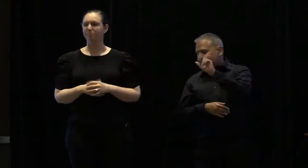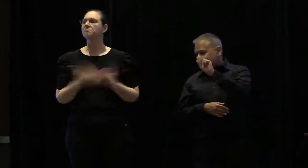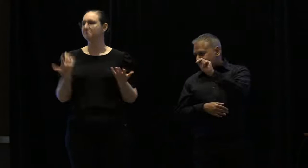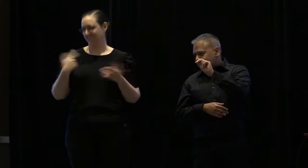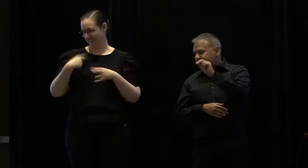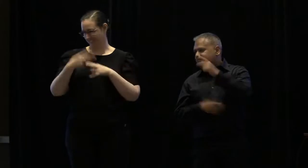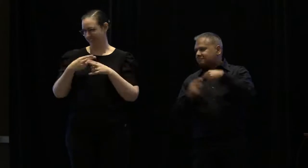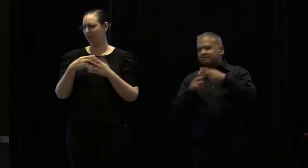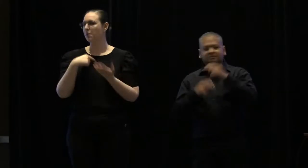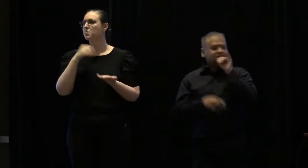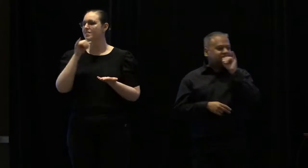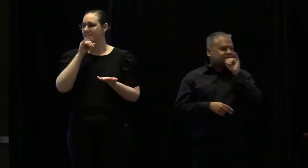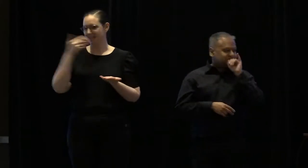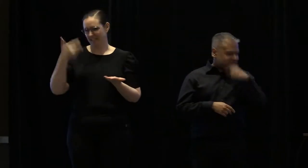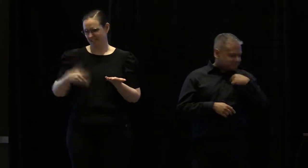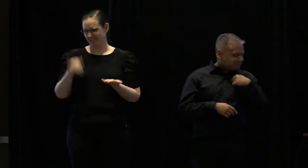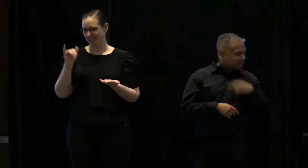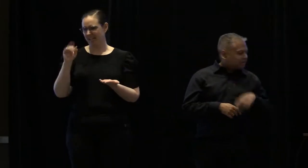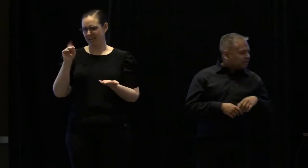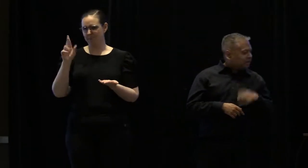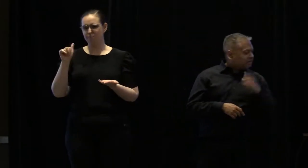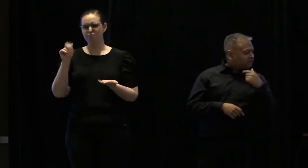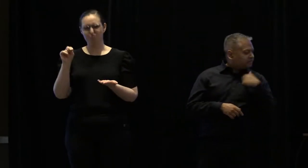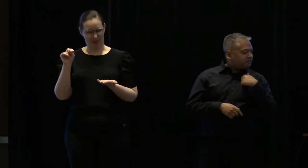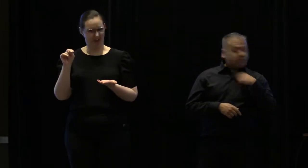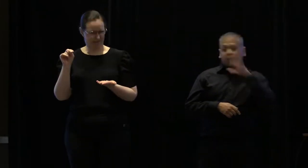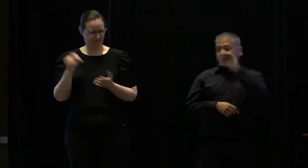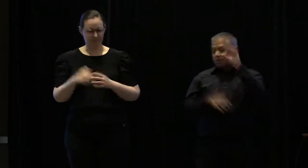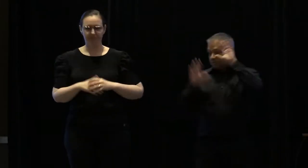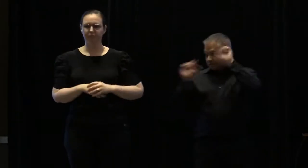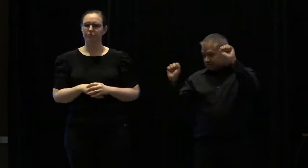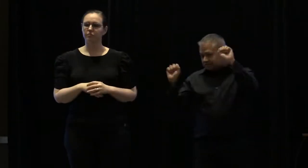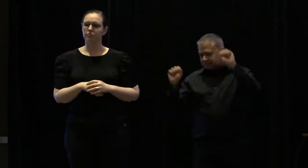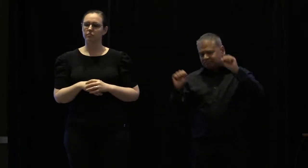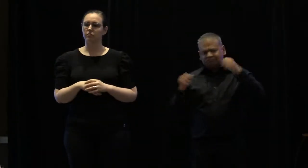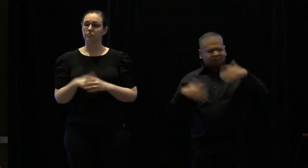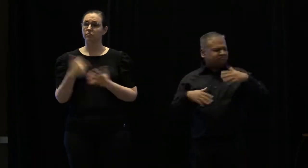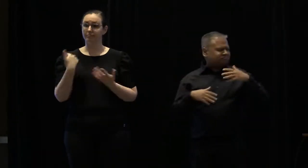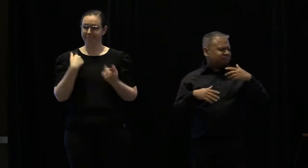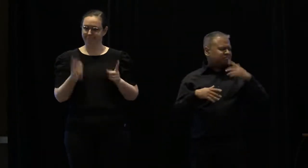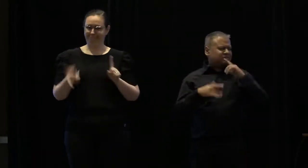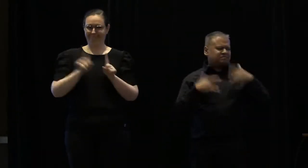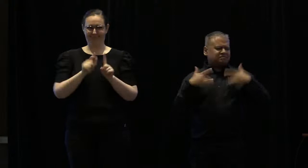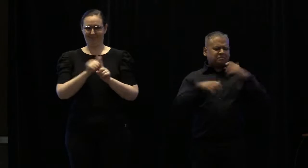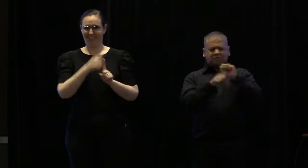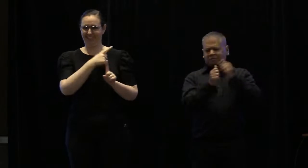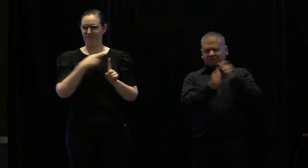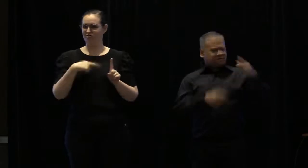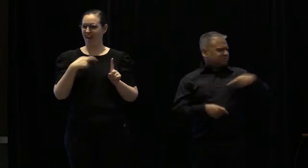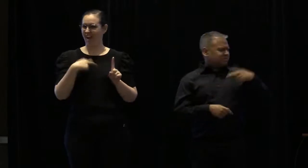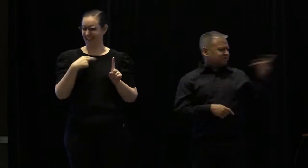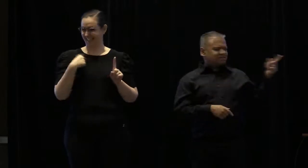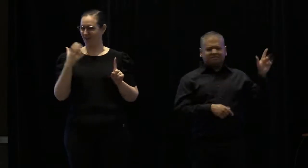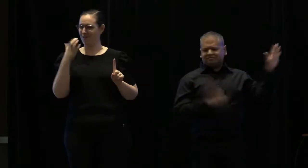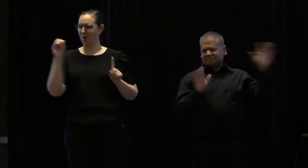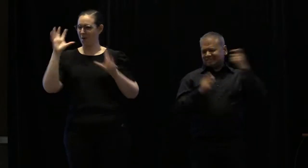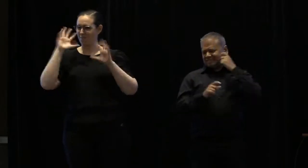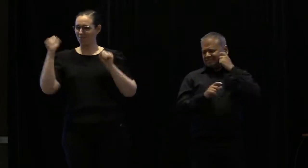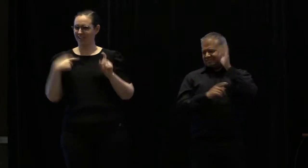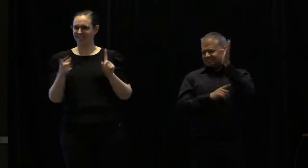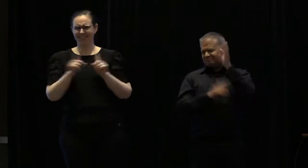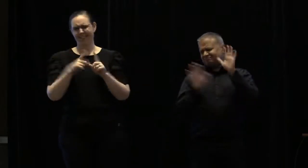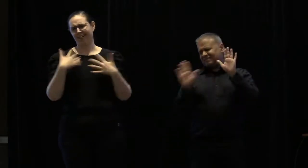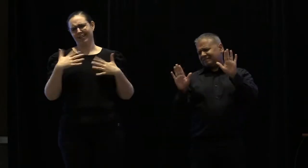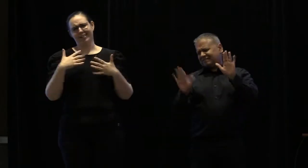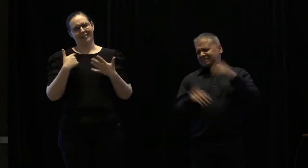My name is Imran. You signed my name this way. I am the co-president, and I'm very excited